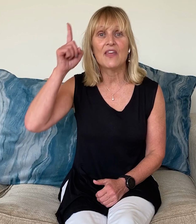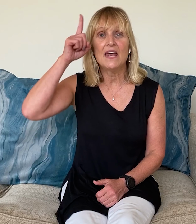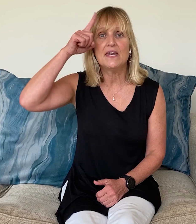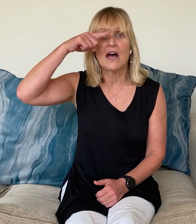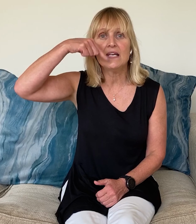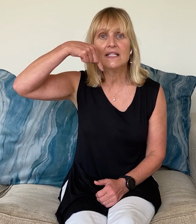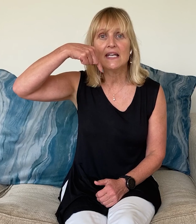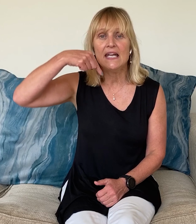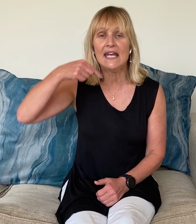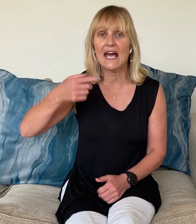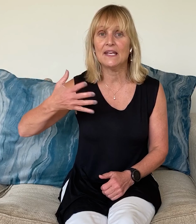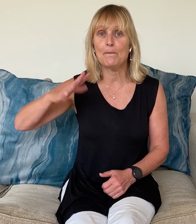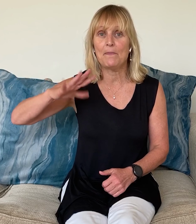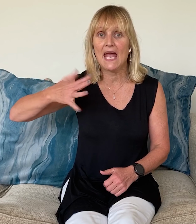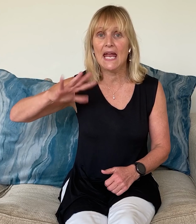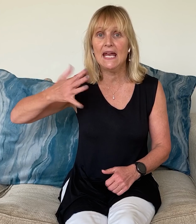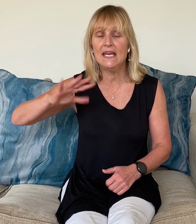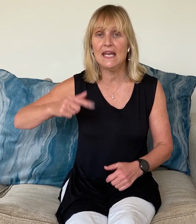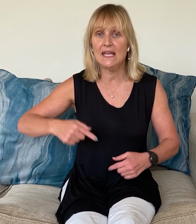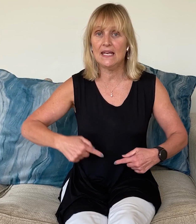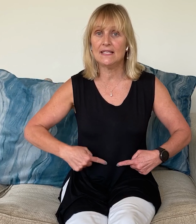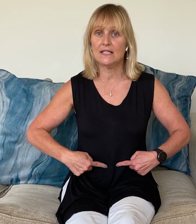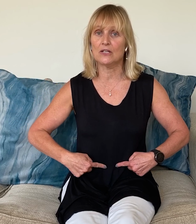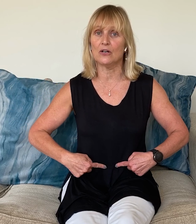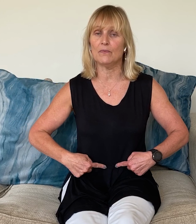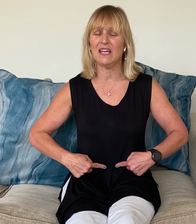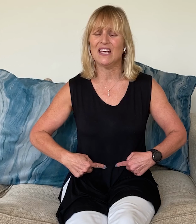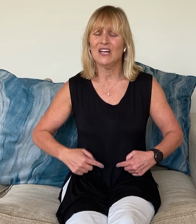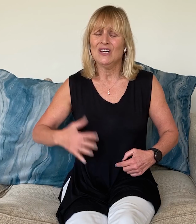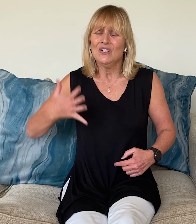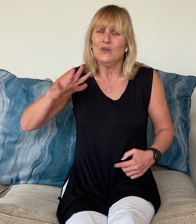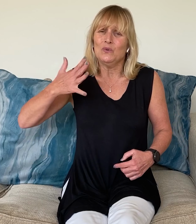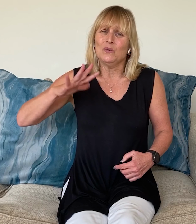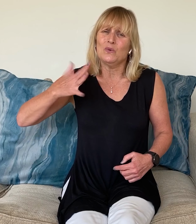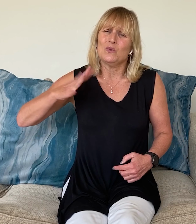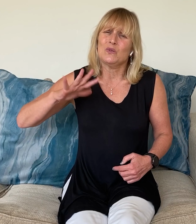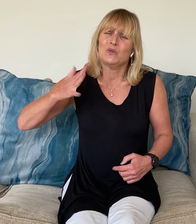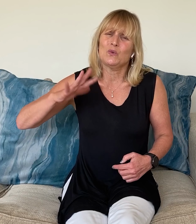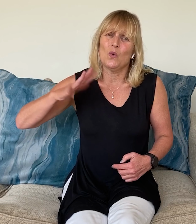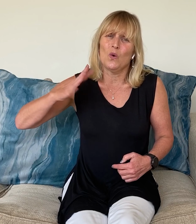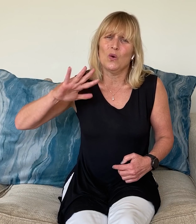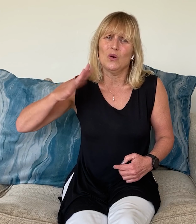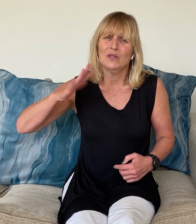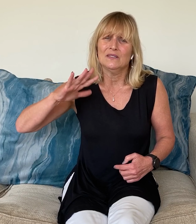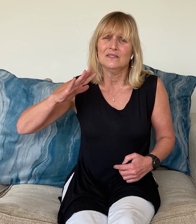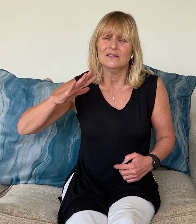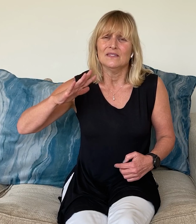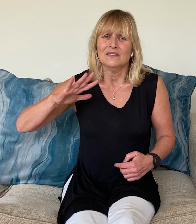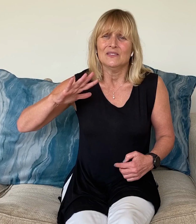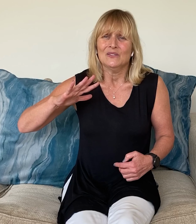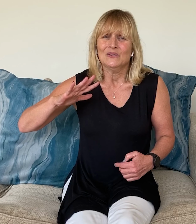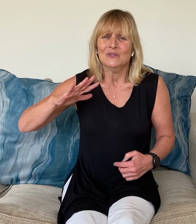That night, he had a pain in his tummy. Oh, sore.